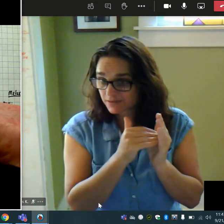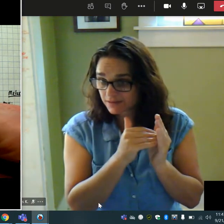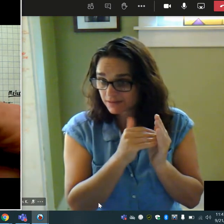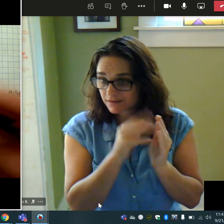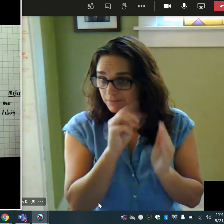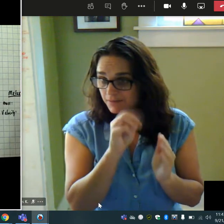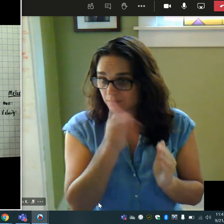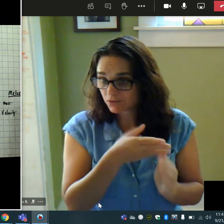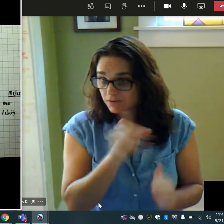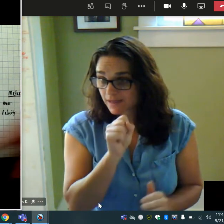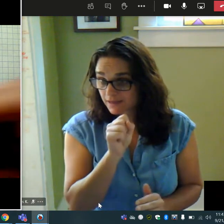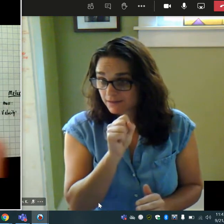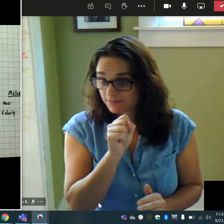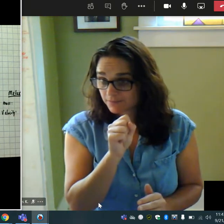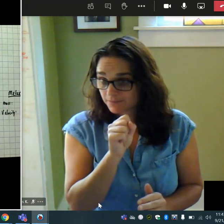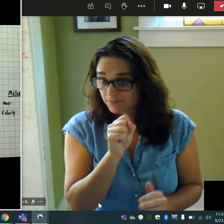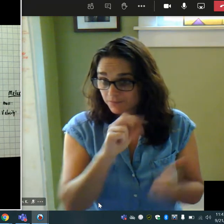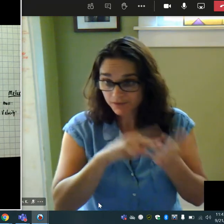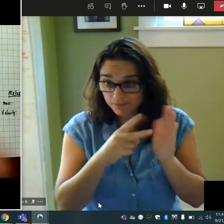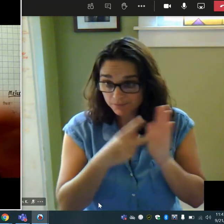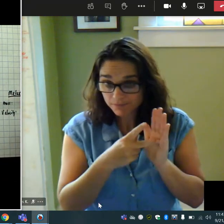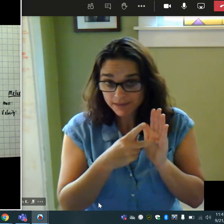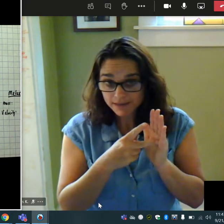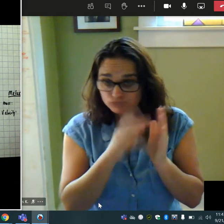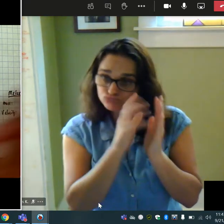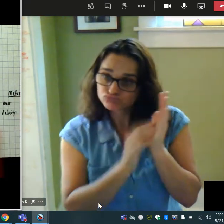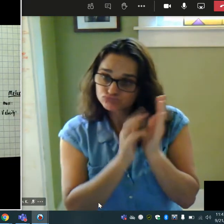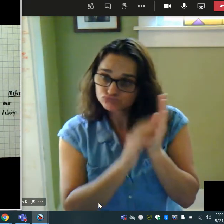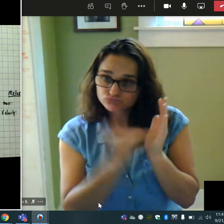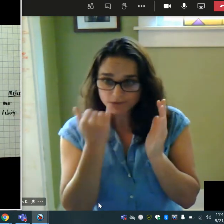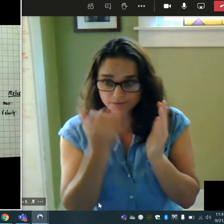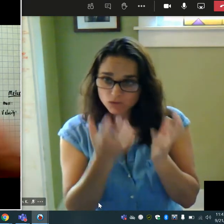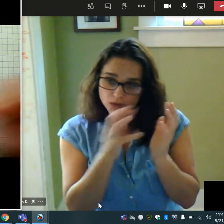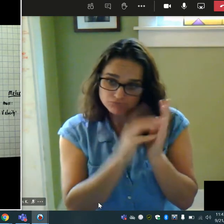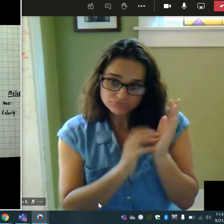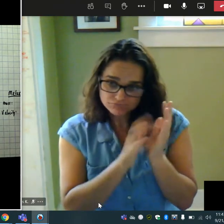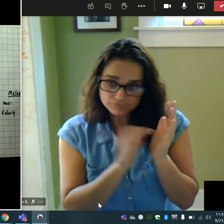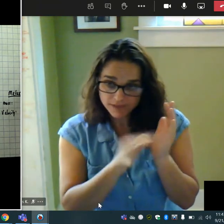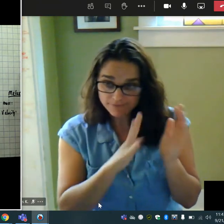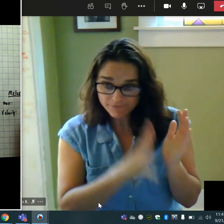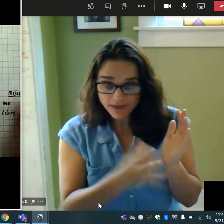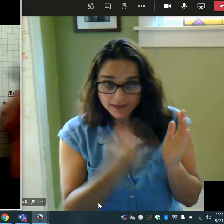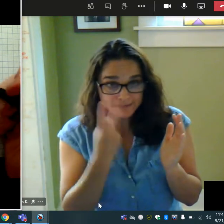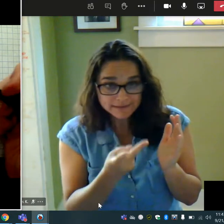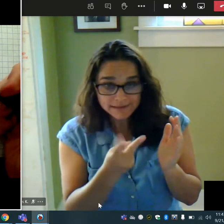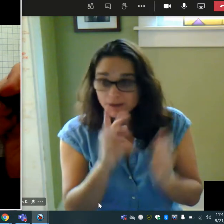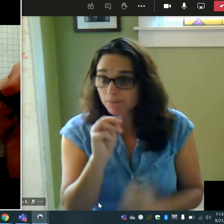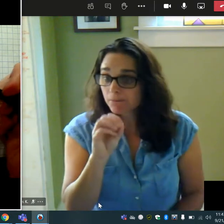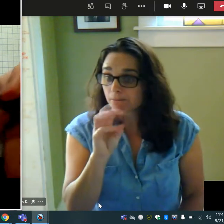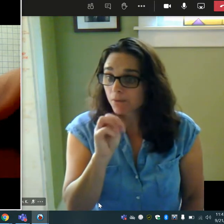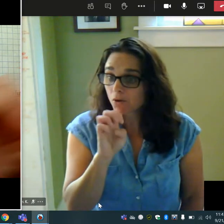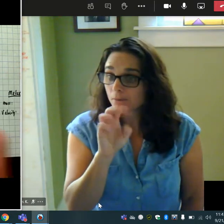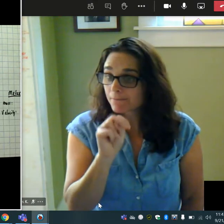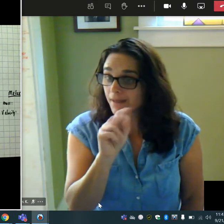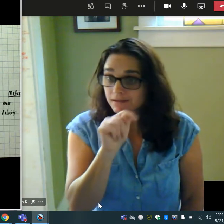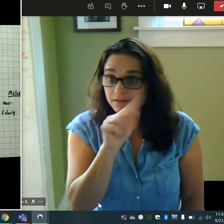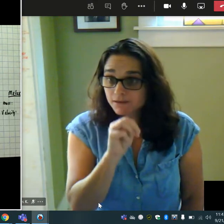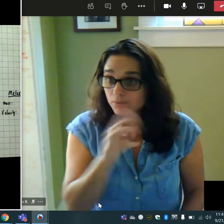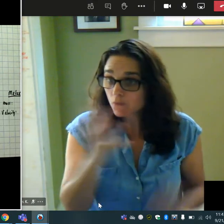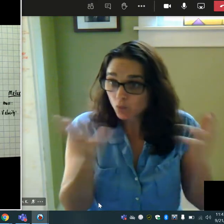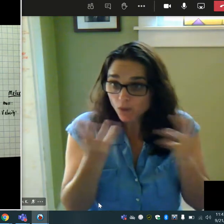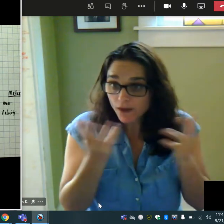second. And if we were to use a calculator, which is totally fine, we would find that our momentum would be 5